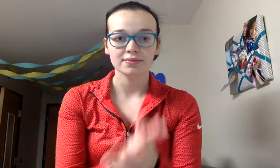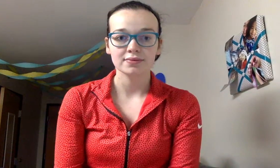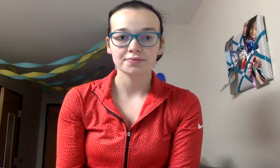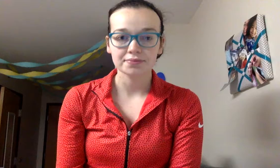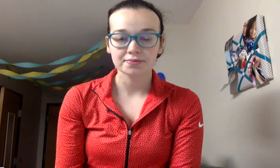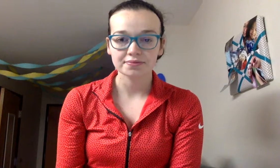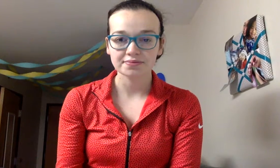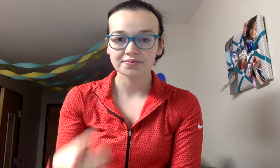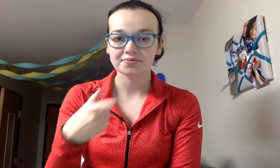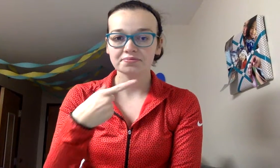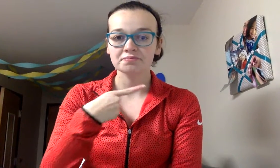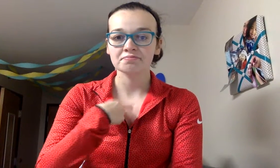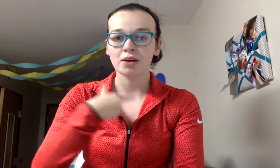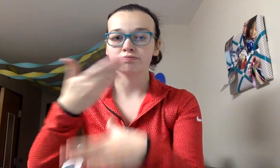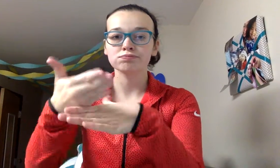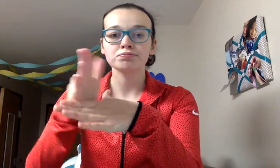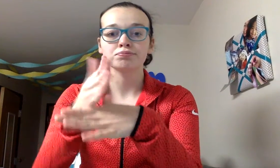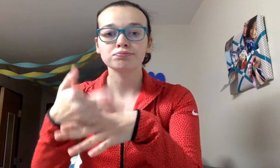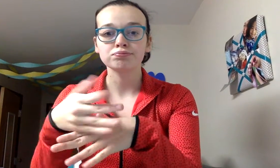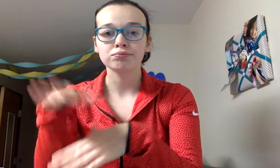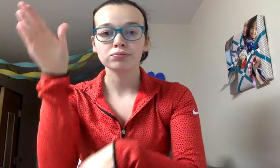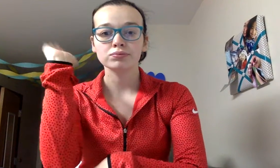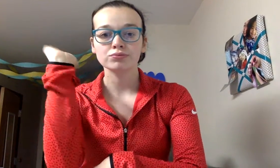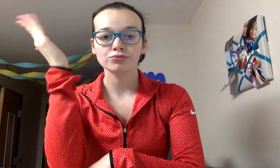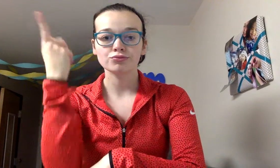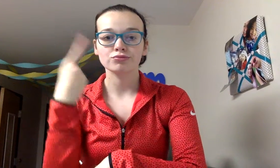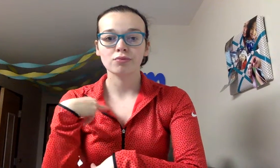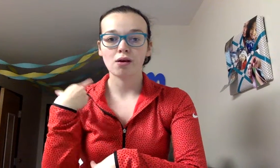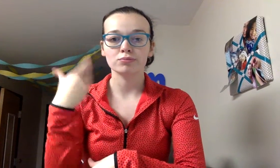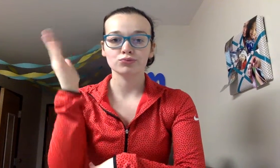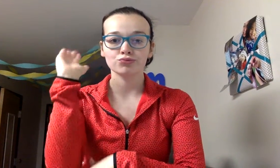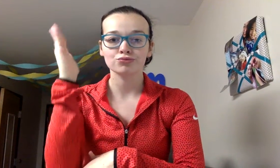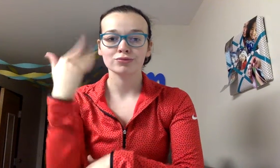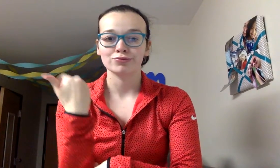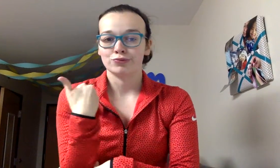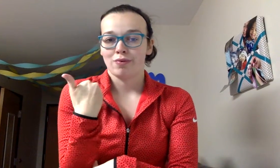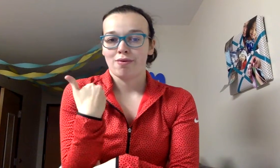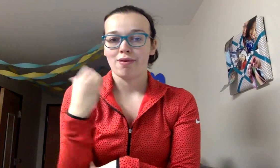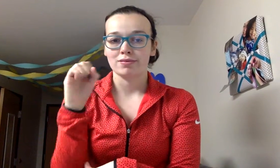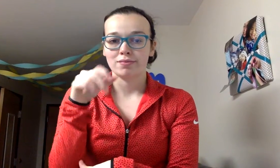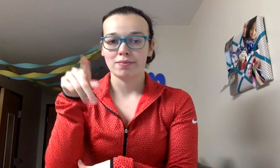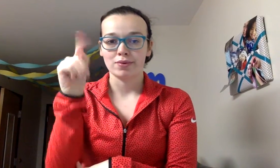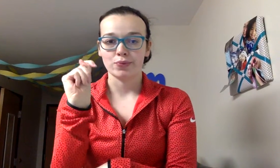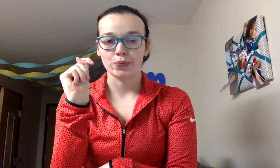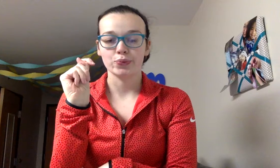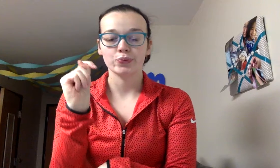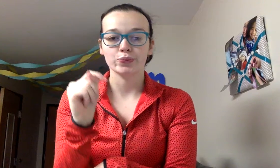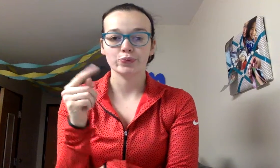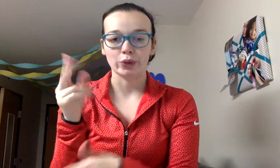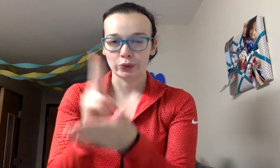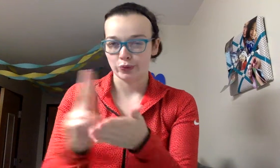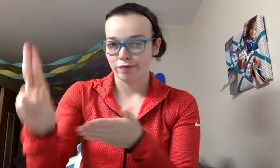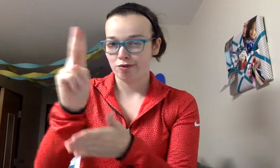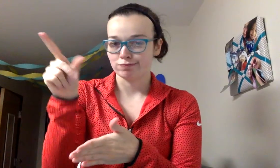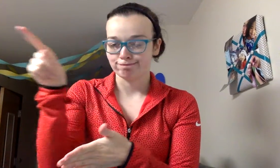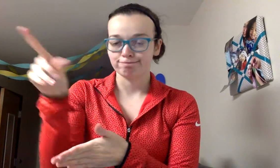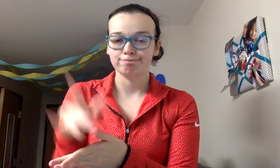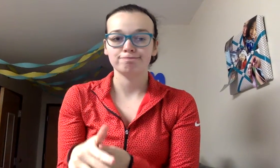So I'm reprising a talk that I gave in September at Carnegie Mellon University. There's an academic tradition called the last lecture. Hypothetically, if you knew you were